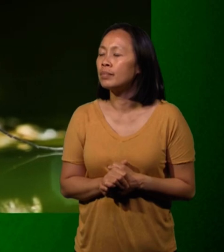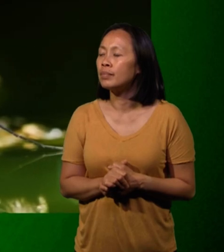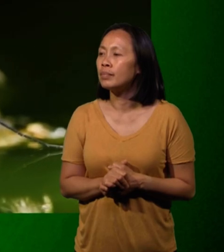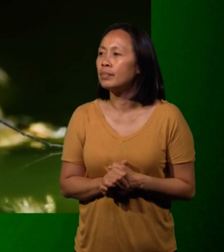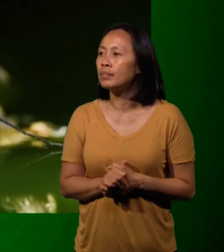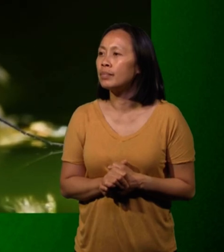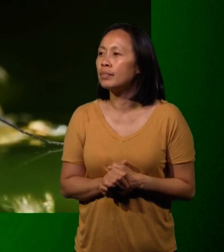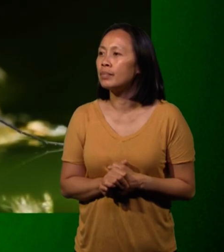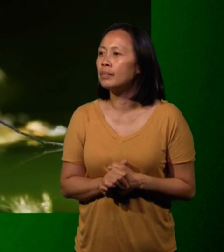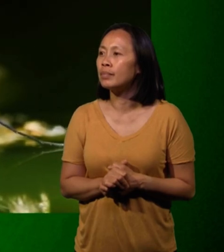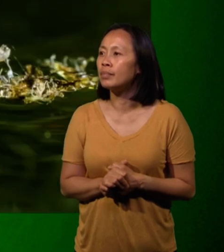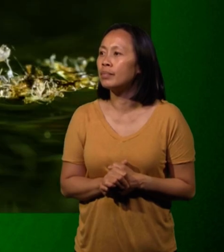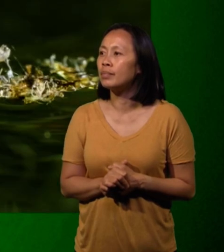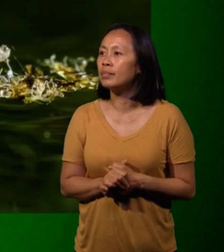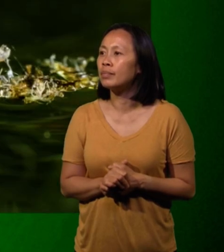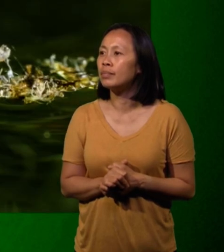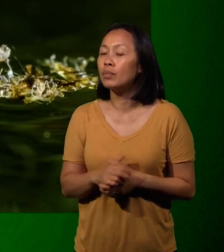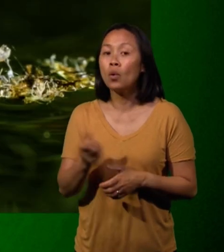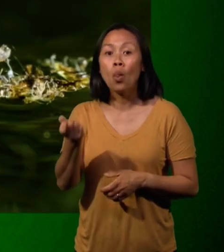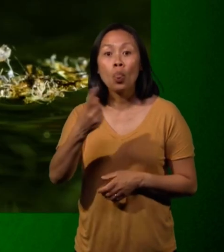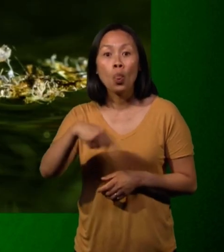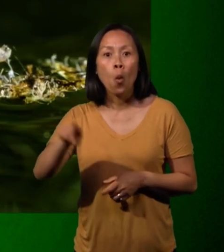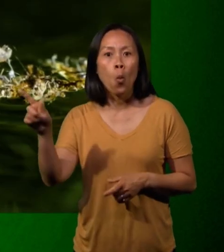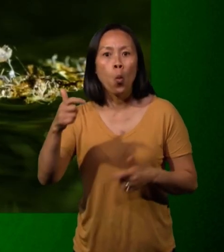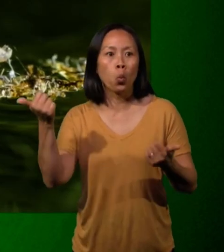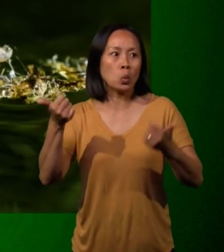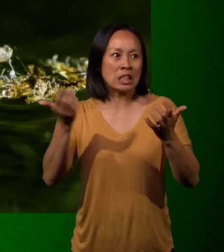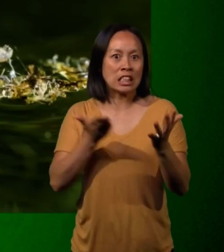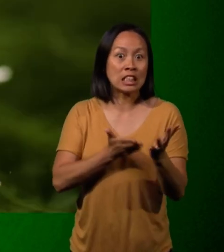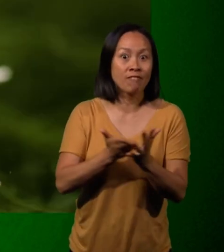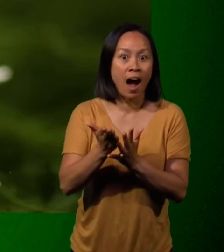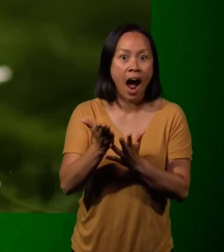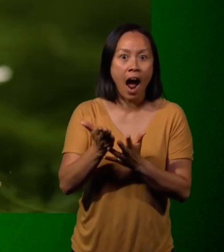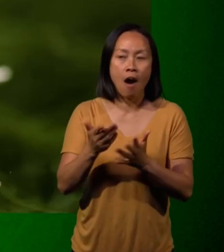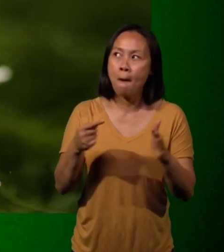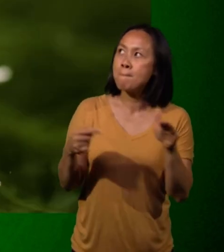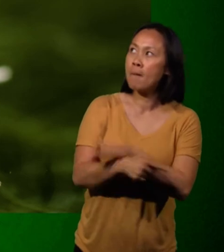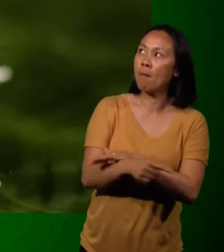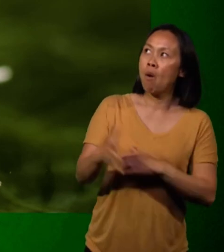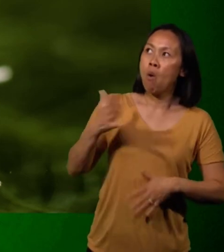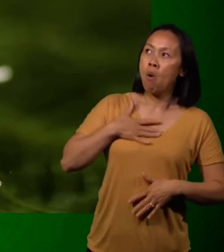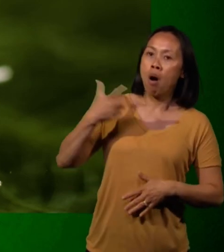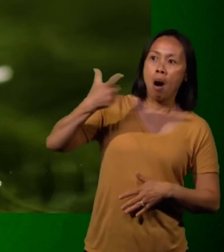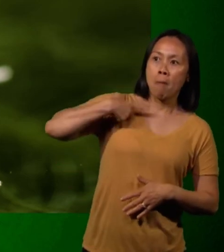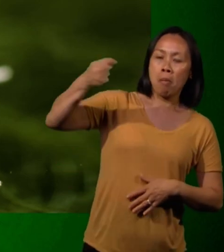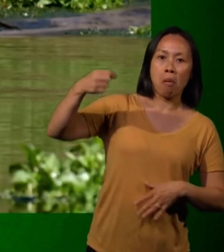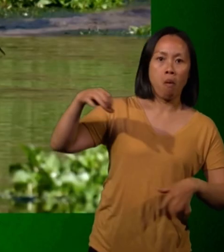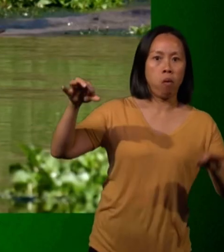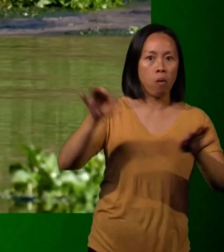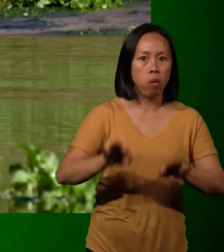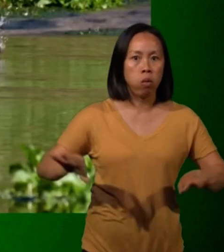But for those mosquitoes lucky enough to escape the gaping bills of these aerial insectivores,